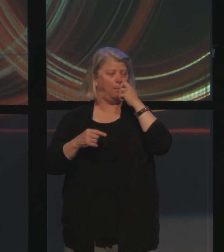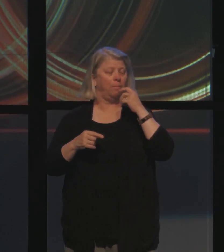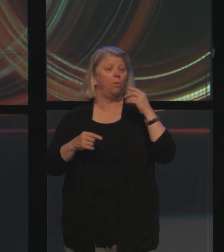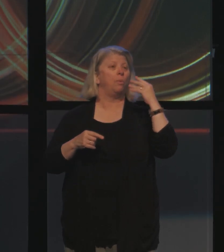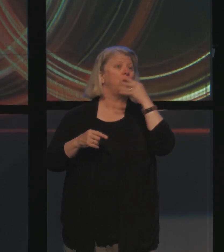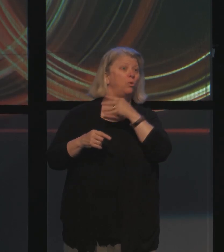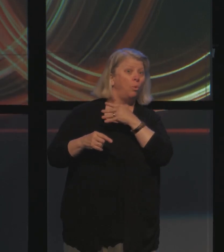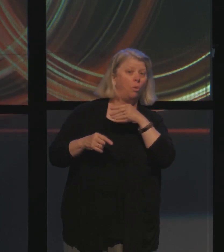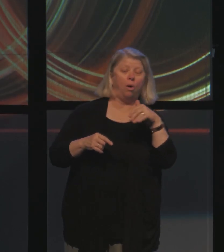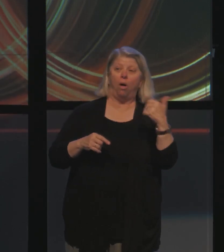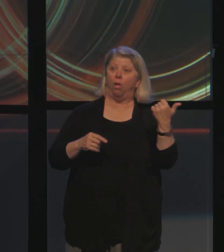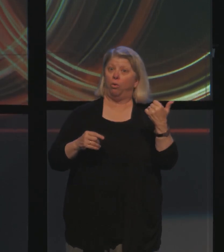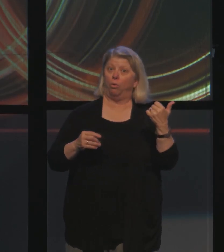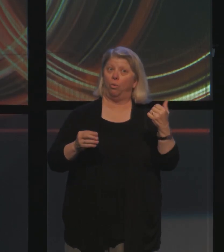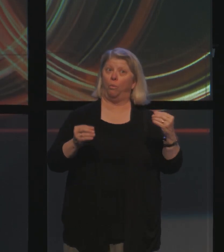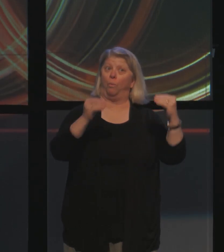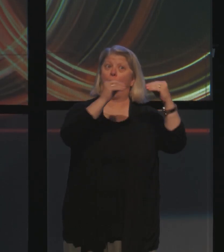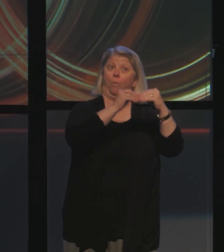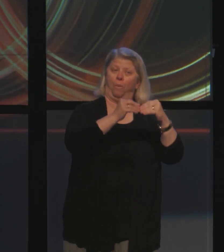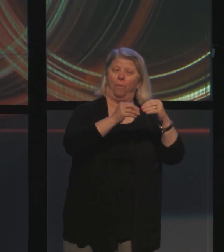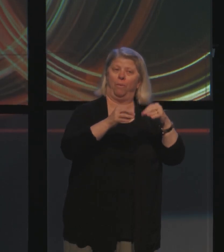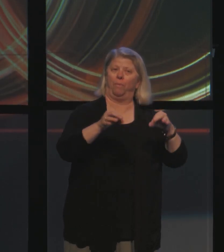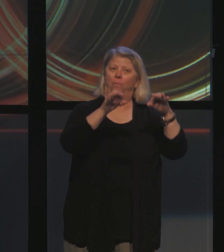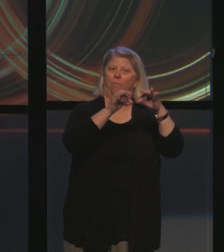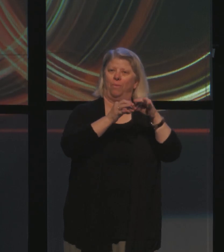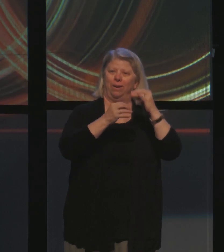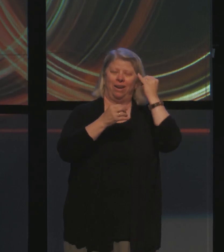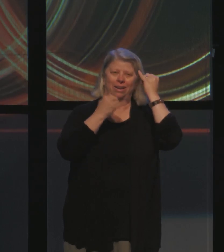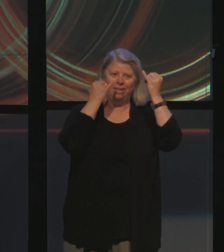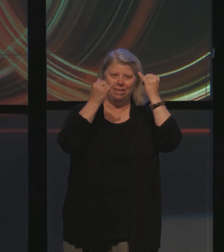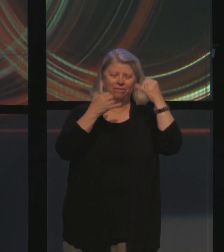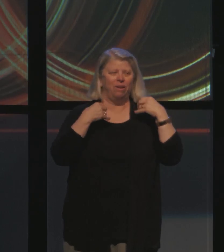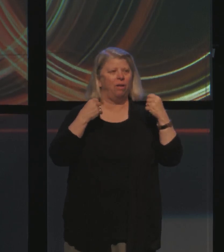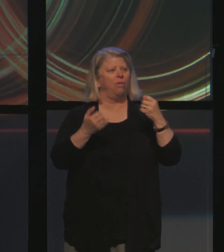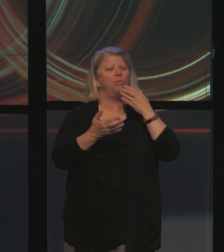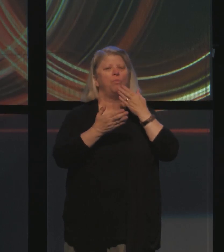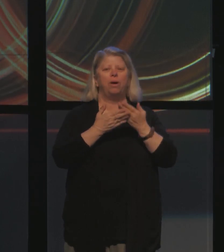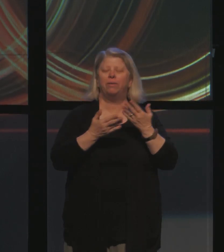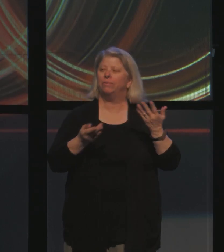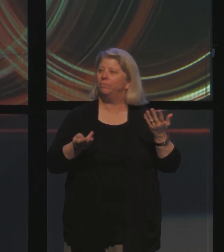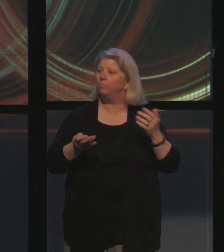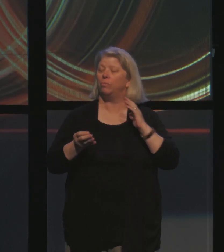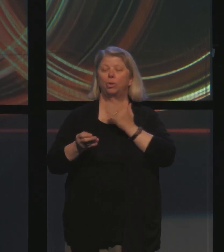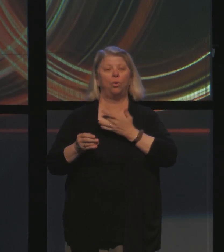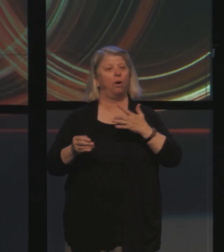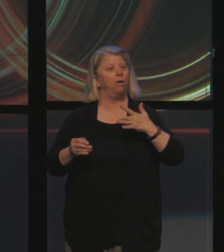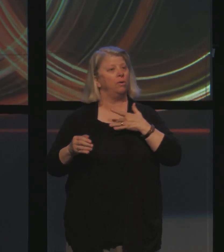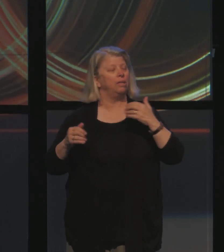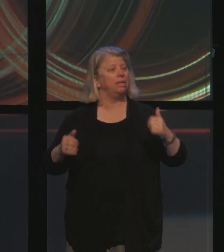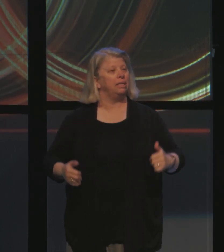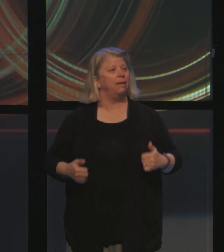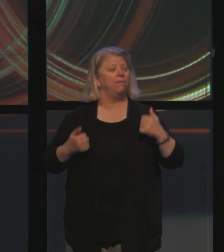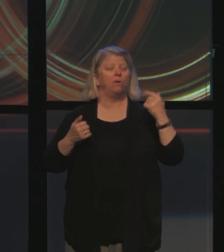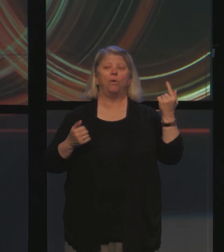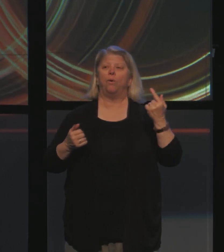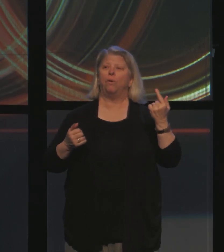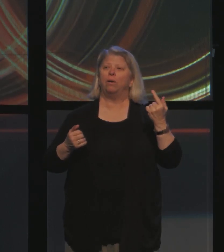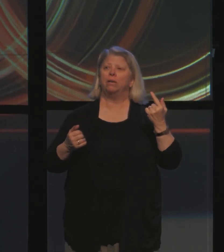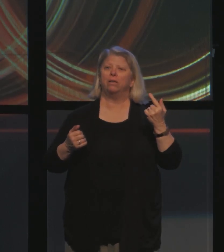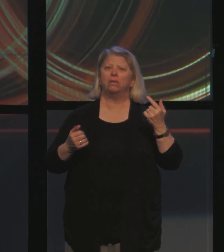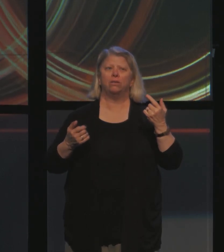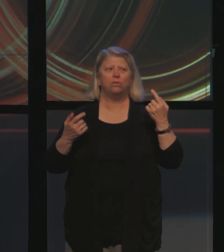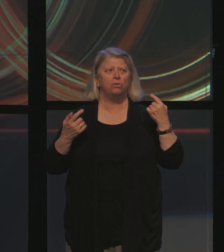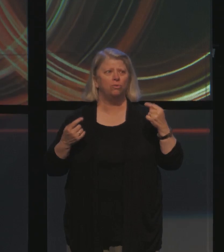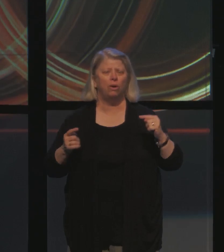ignore other far more important indicators of health and wellness at times. And in our hearts and in our lives, we all of a sudden are just